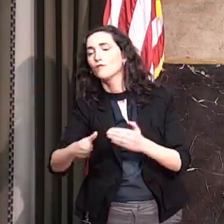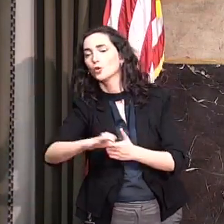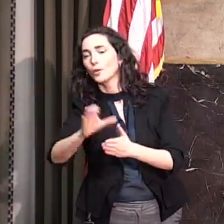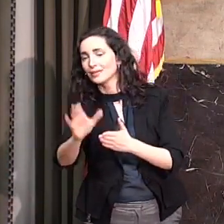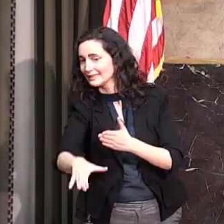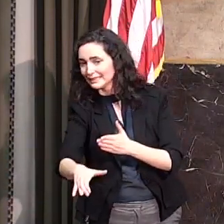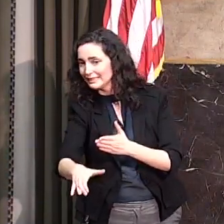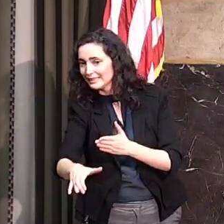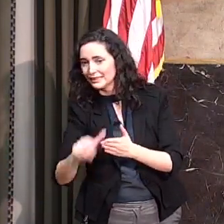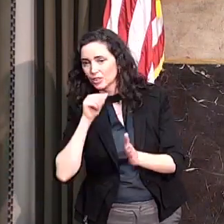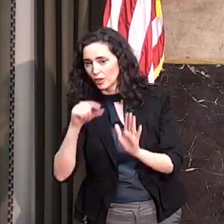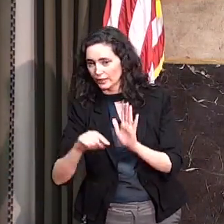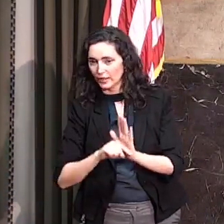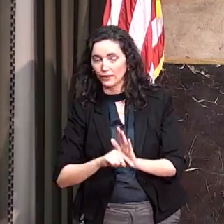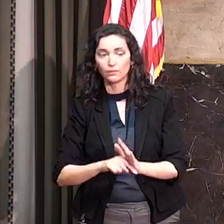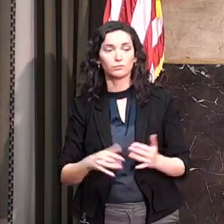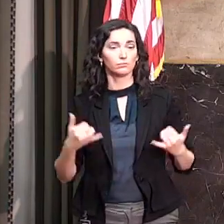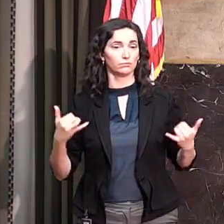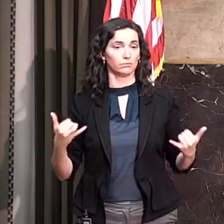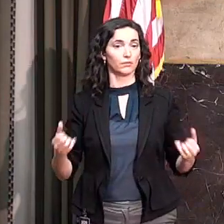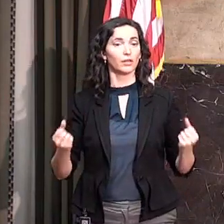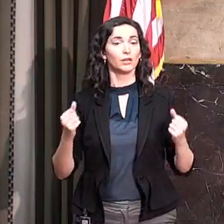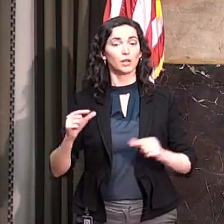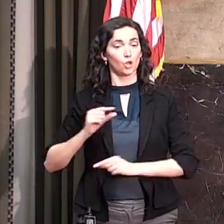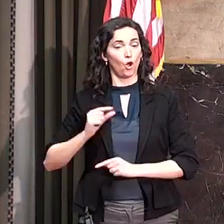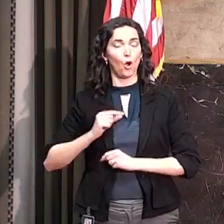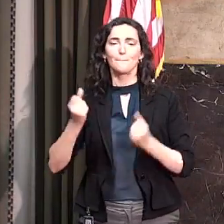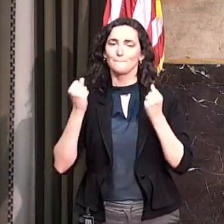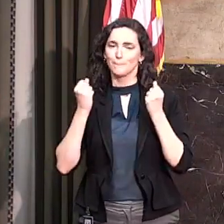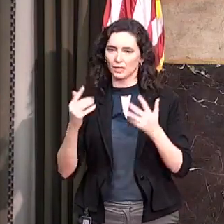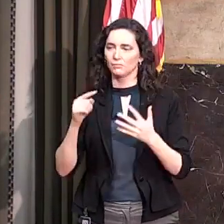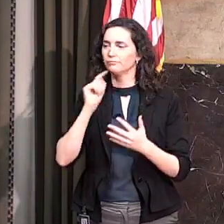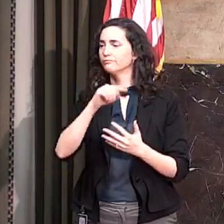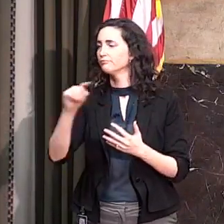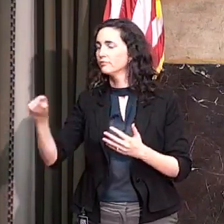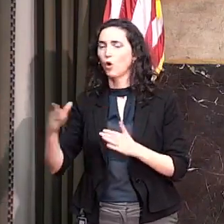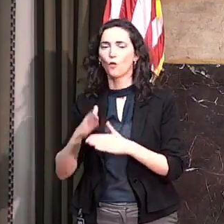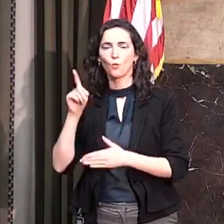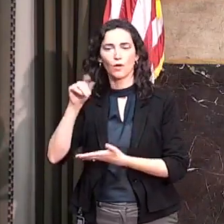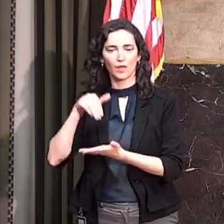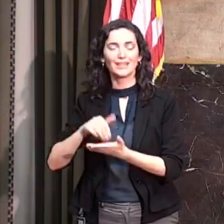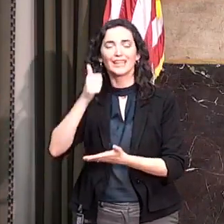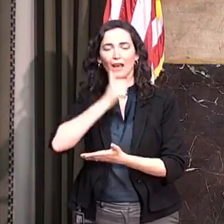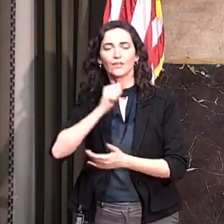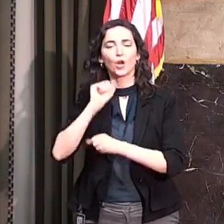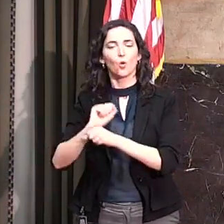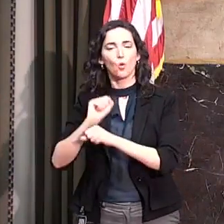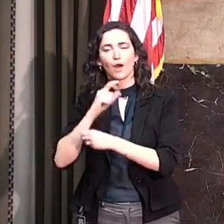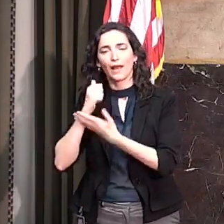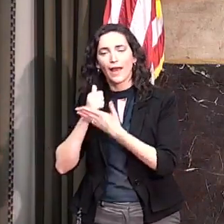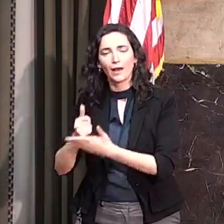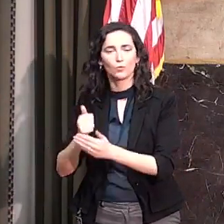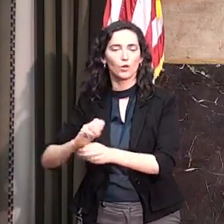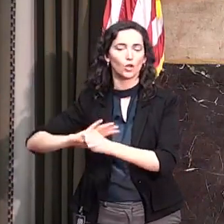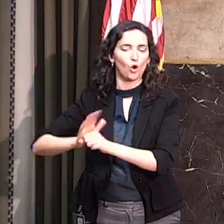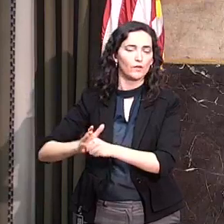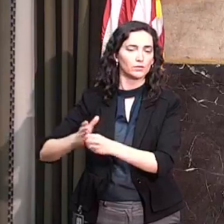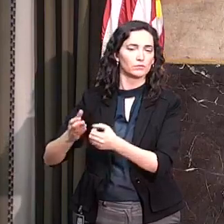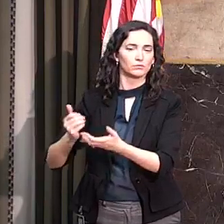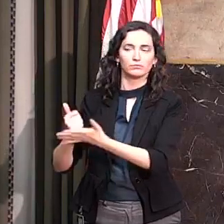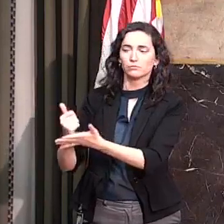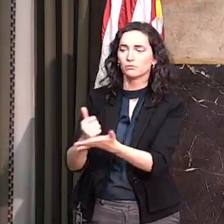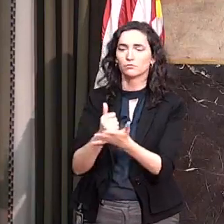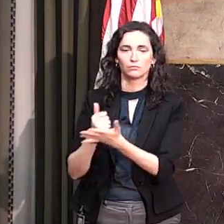National Guardsmen who continue to work every day on COVID-related efforts.